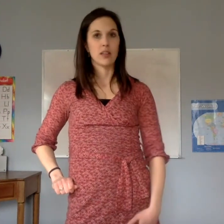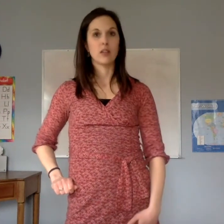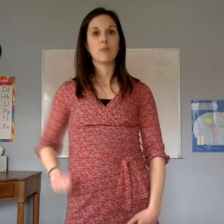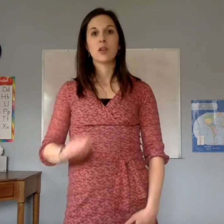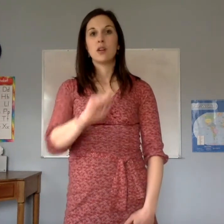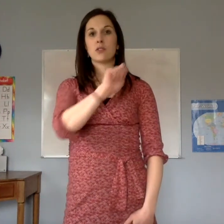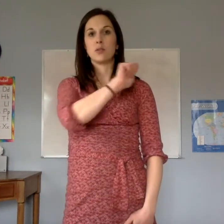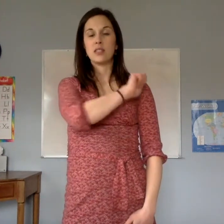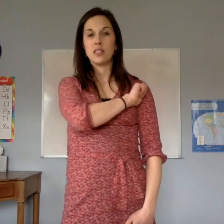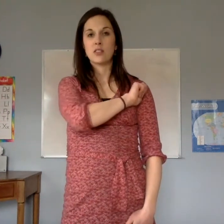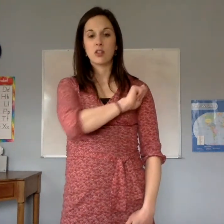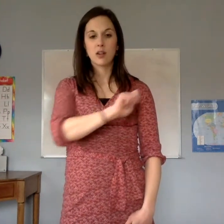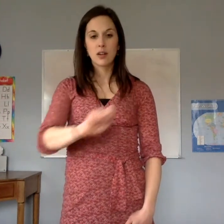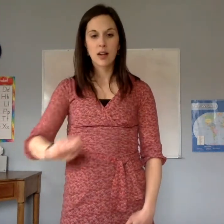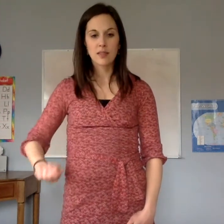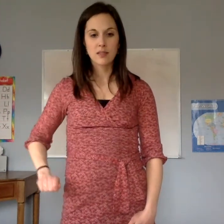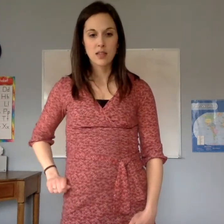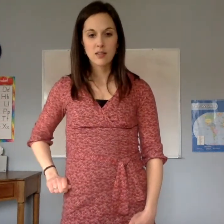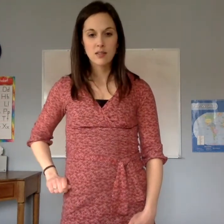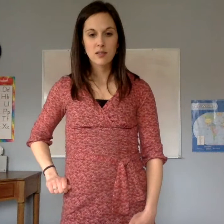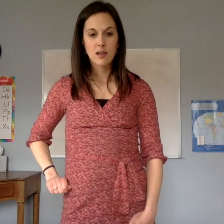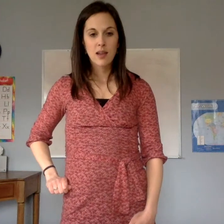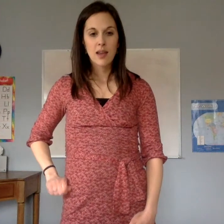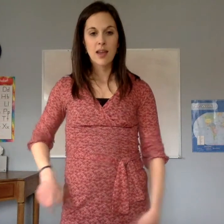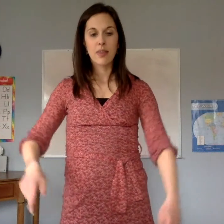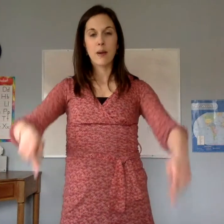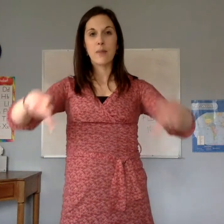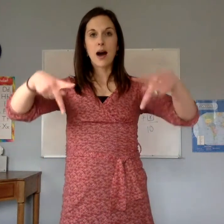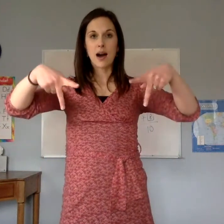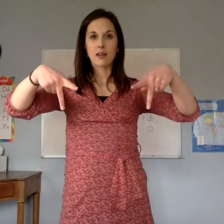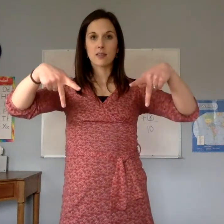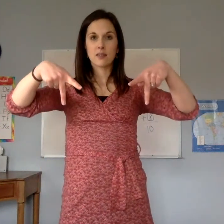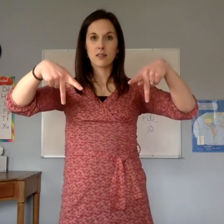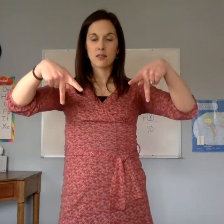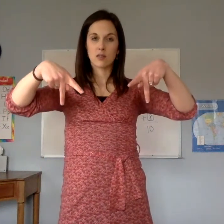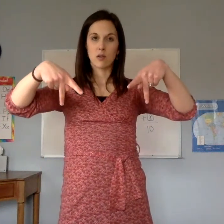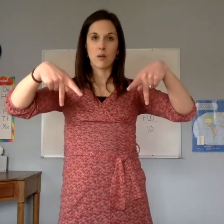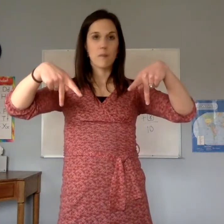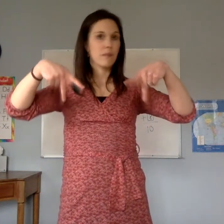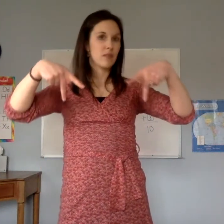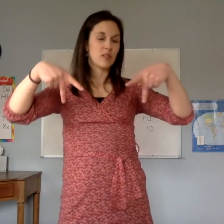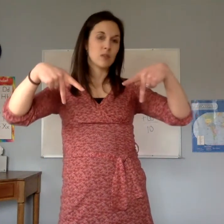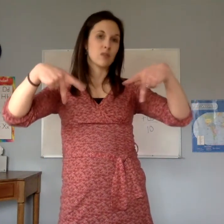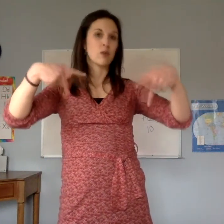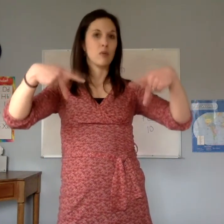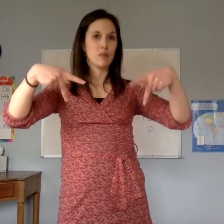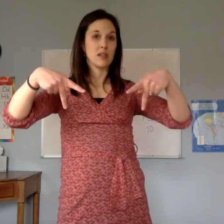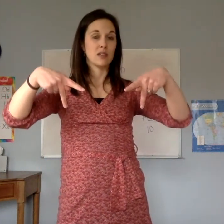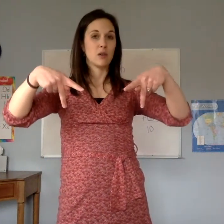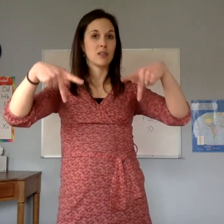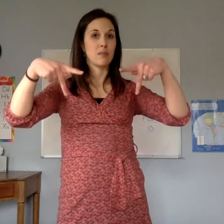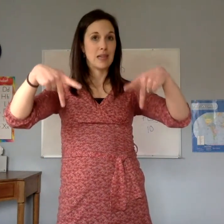leader. So Caesar Augustus and the Pax. So this was the Roman piece. So it's a